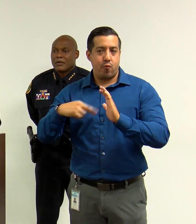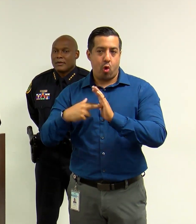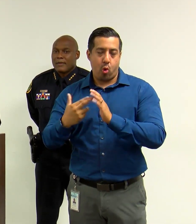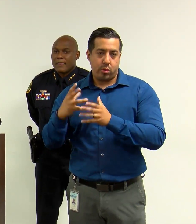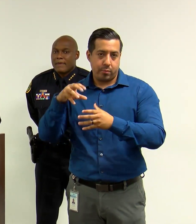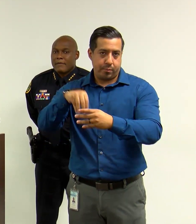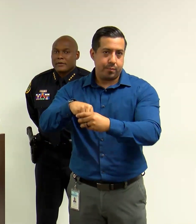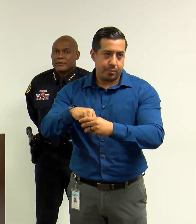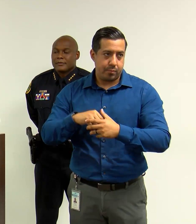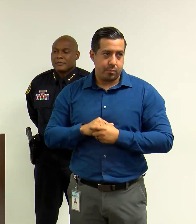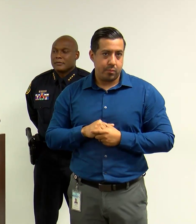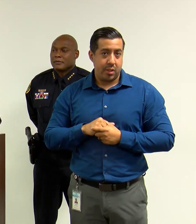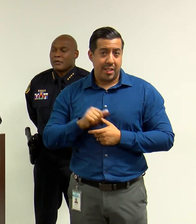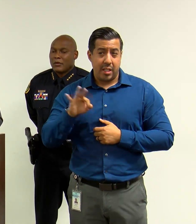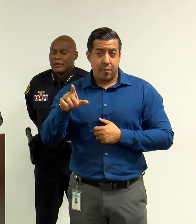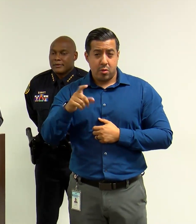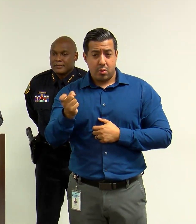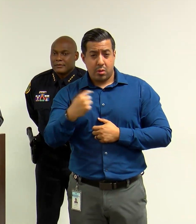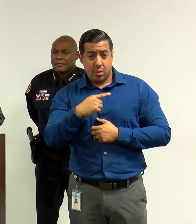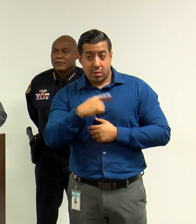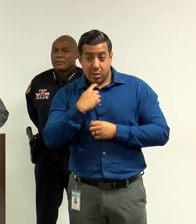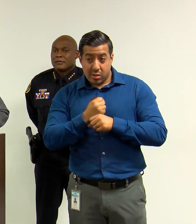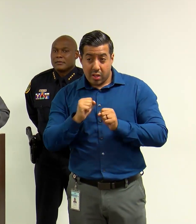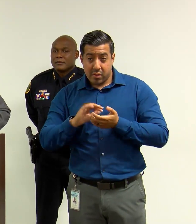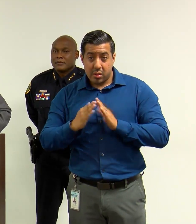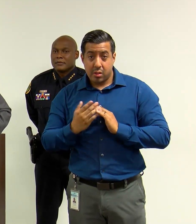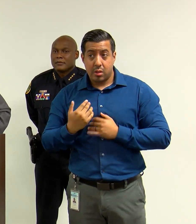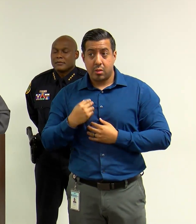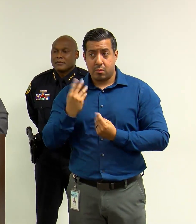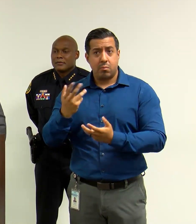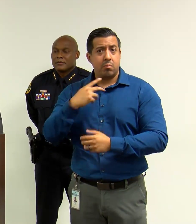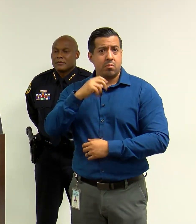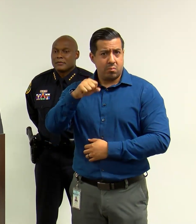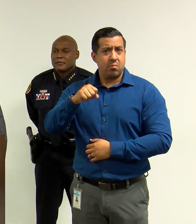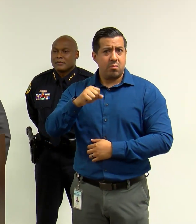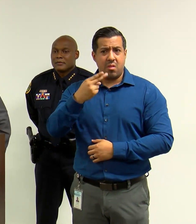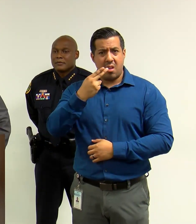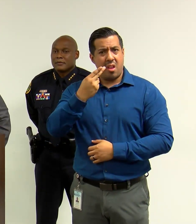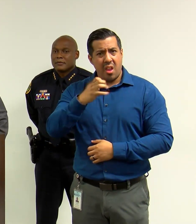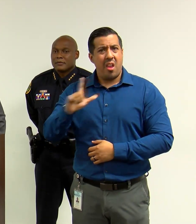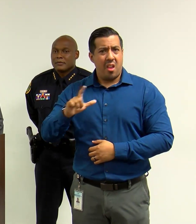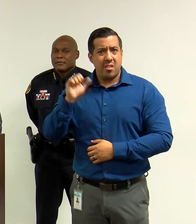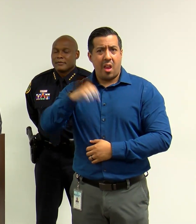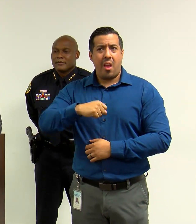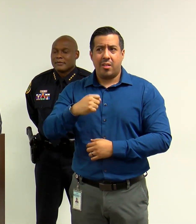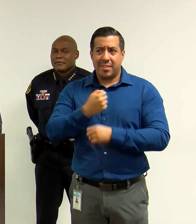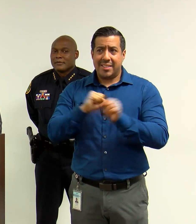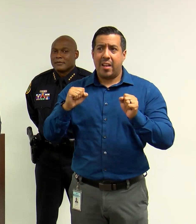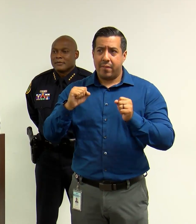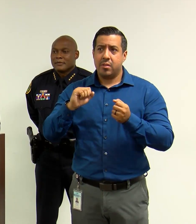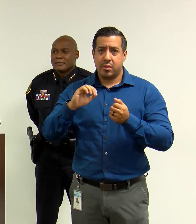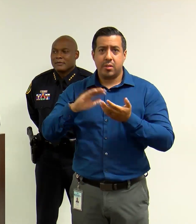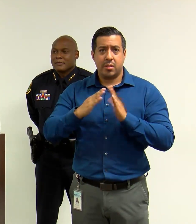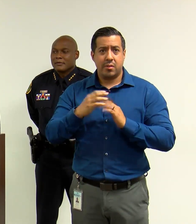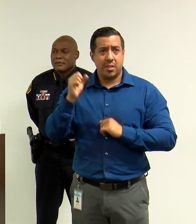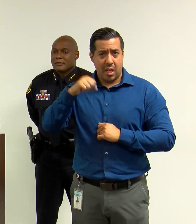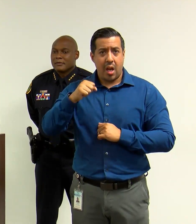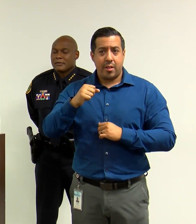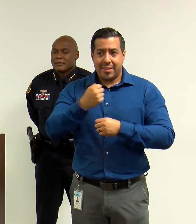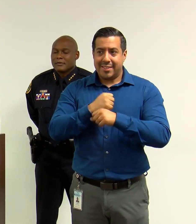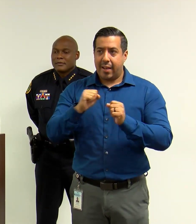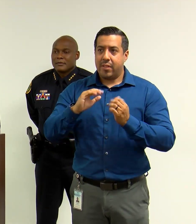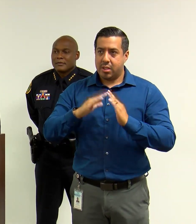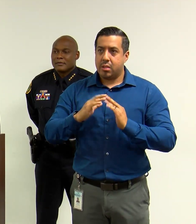you ask me whether or not this is a safe city, I'm going to tell you absolutely hell yeah, it's a safe city. Yes, it's a safe